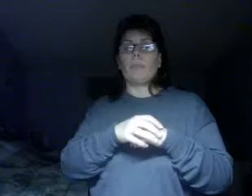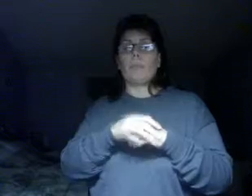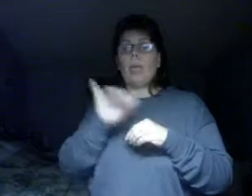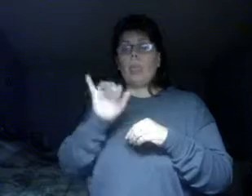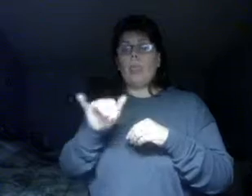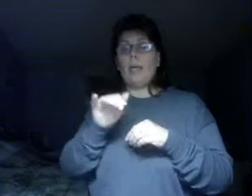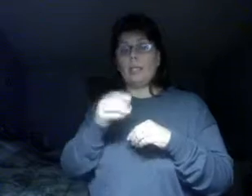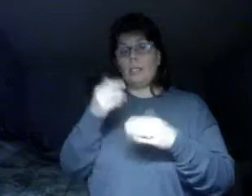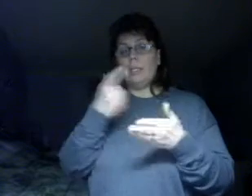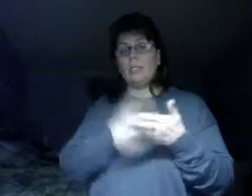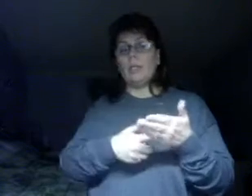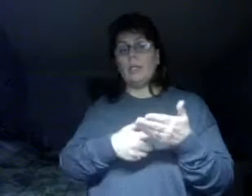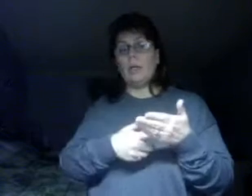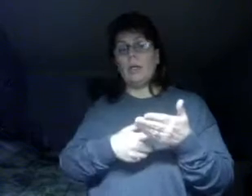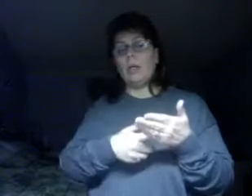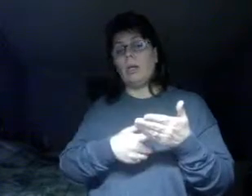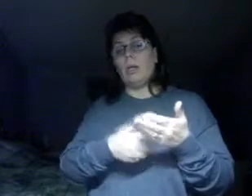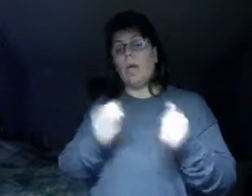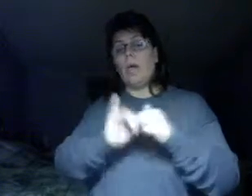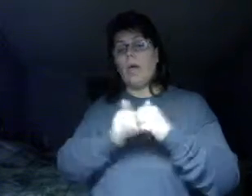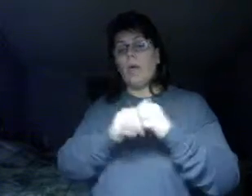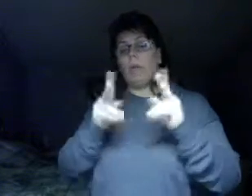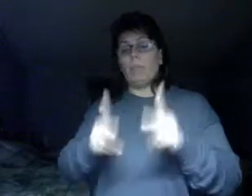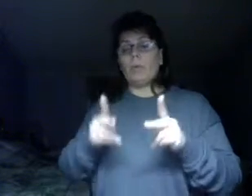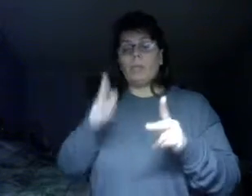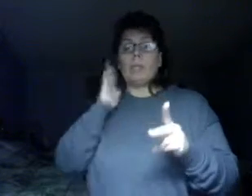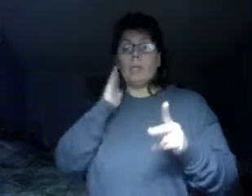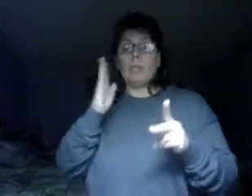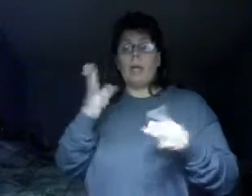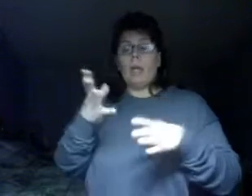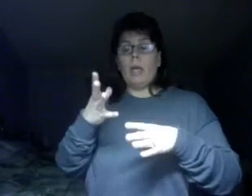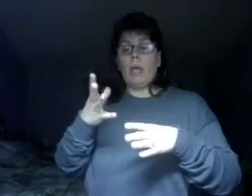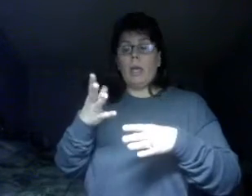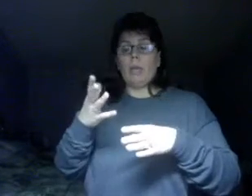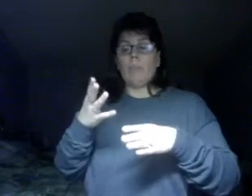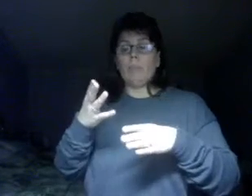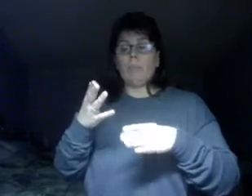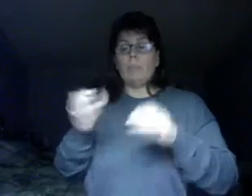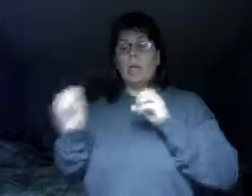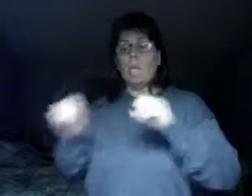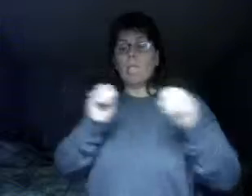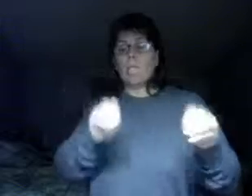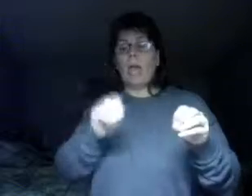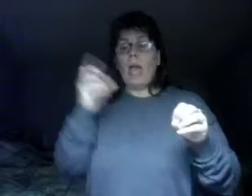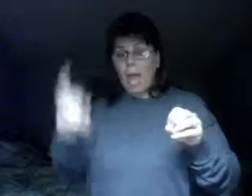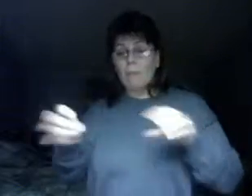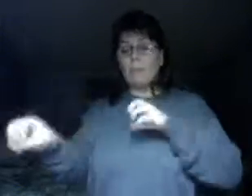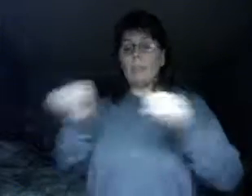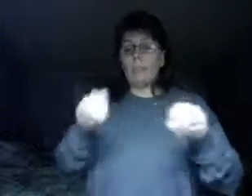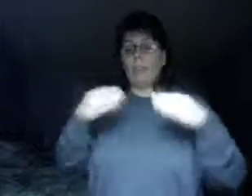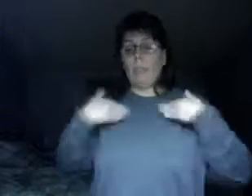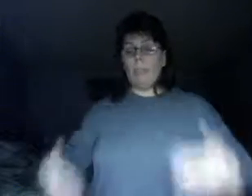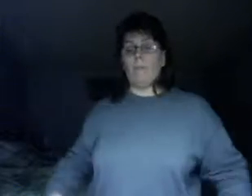bloodstream in order for saliva to transmit HIV infection. And as we all know, injecting 2.5